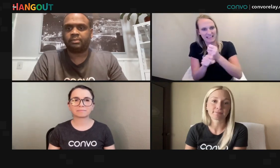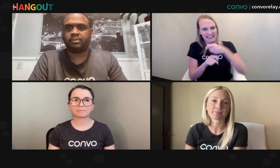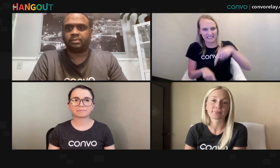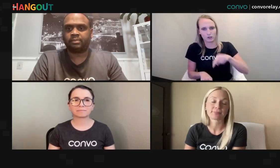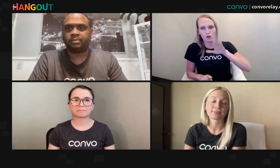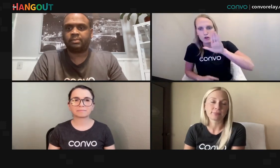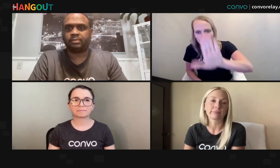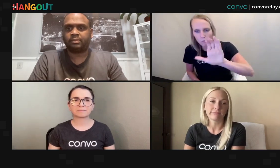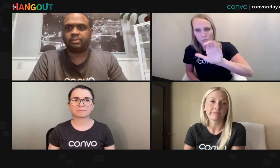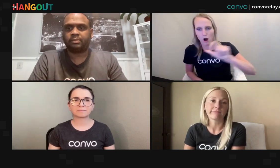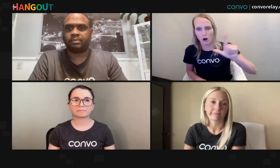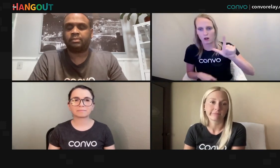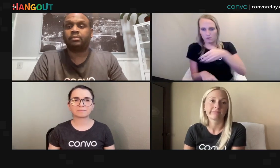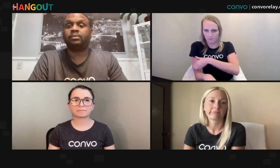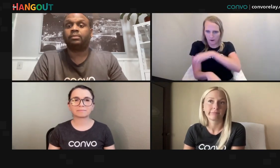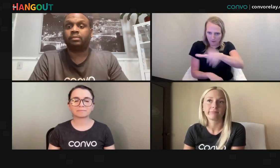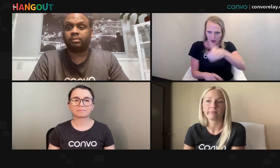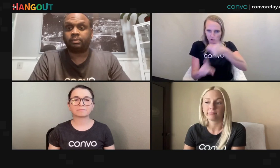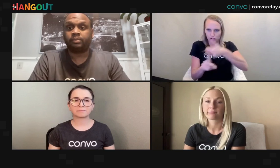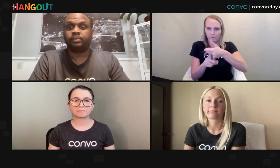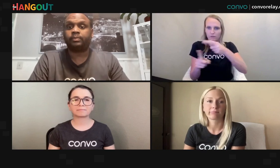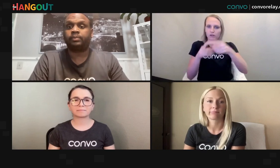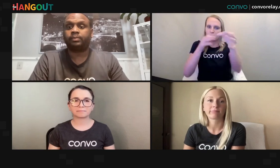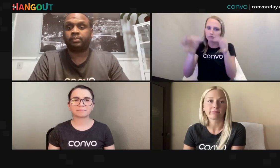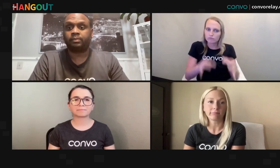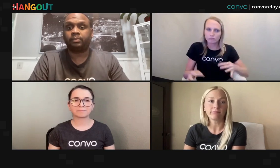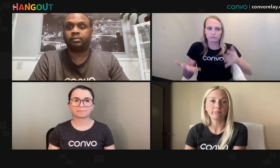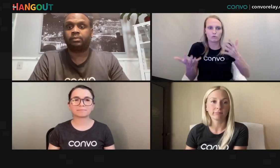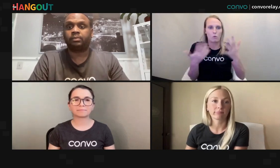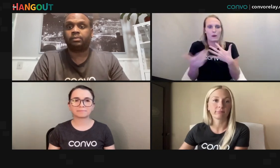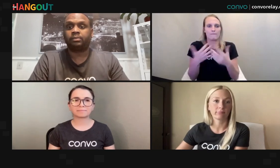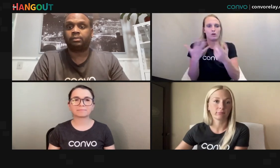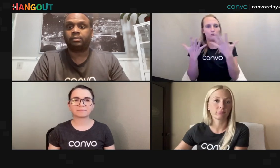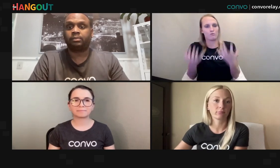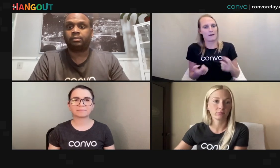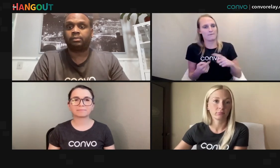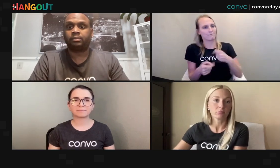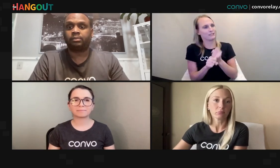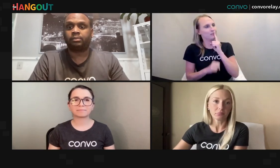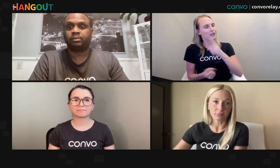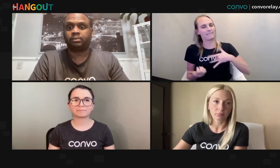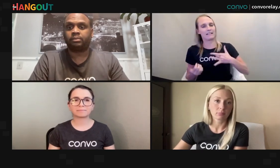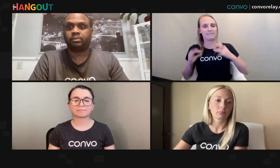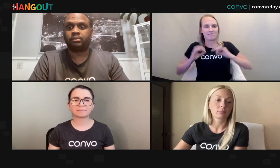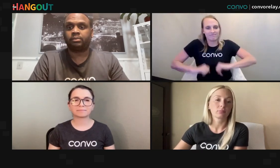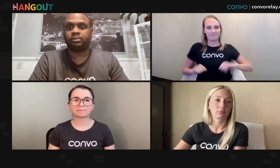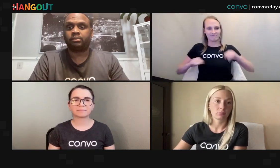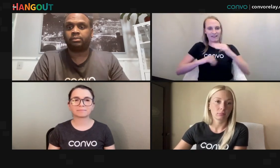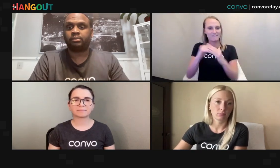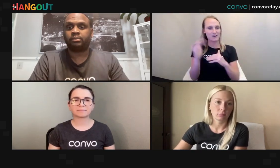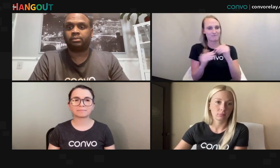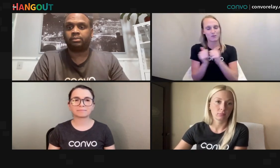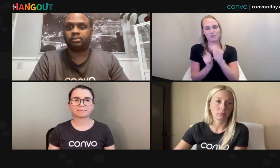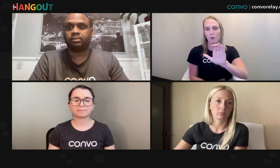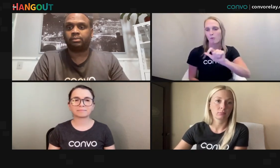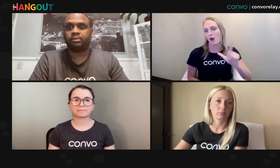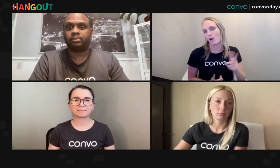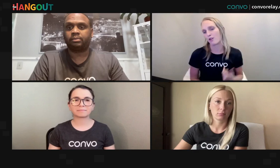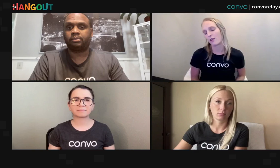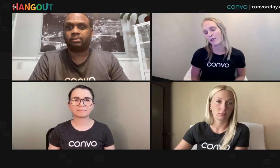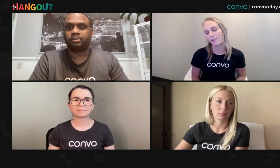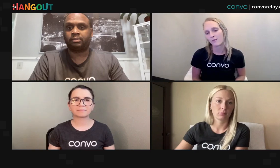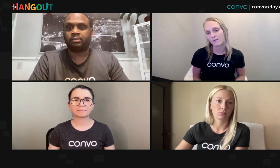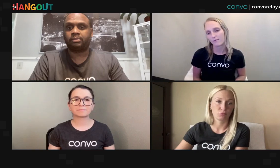can facilitate that call effectively and make your call empowered to yourself to be able to speak about whatever you need to